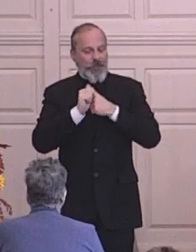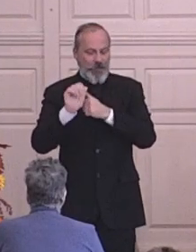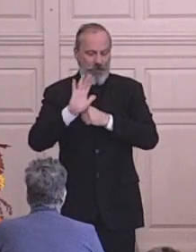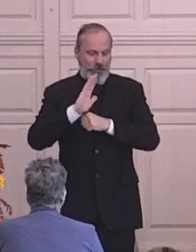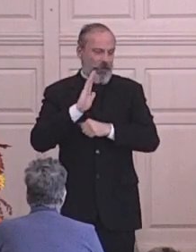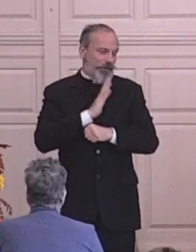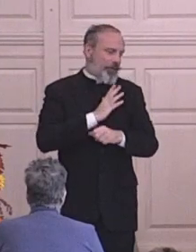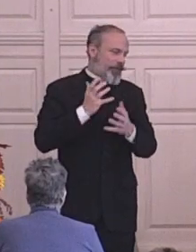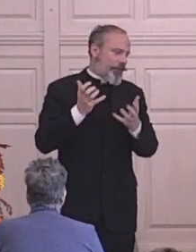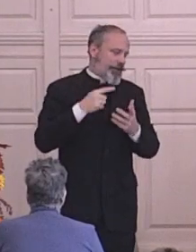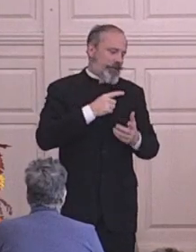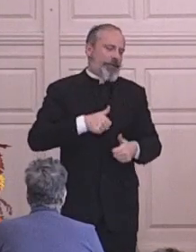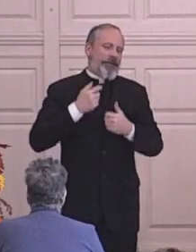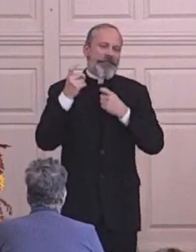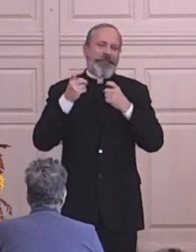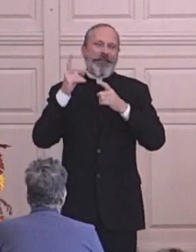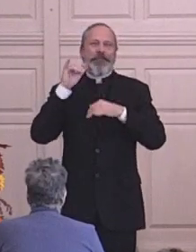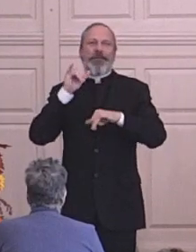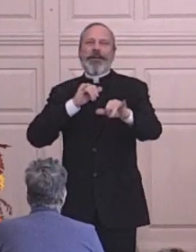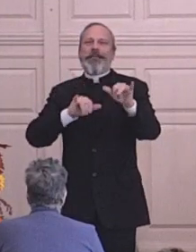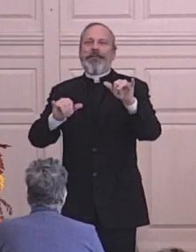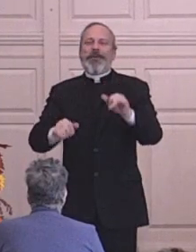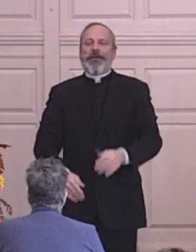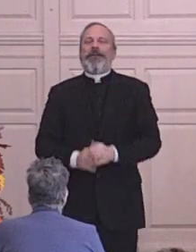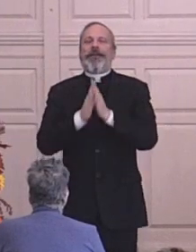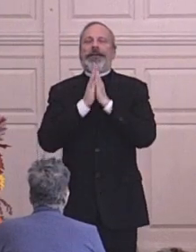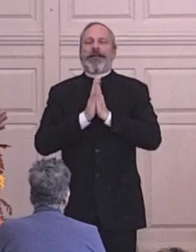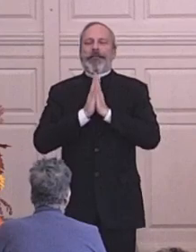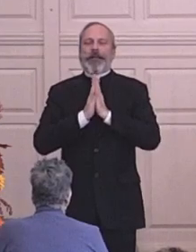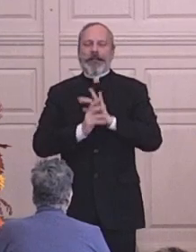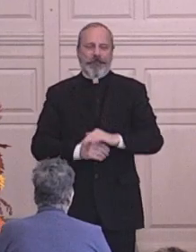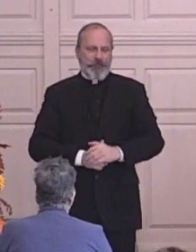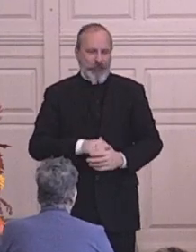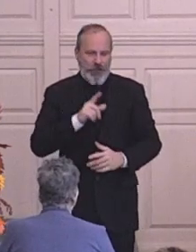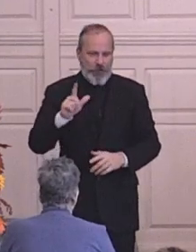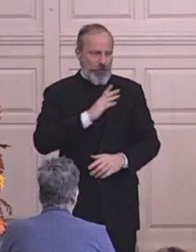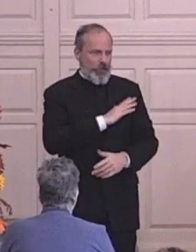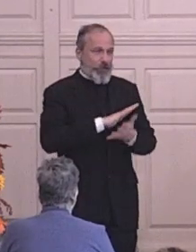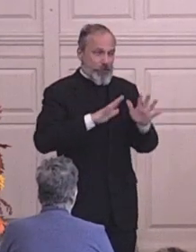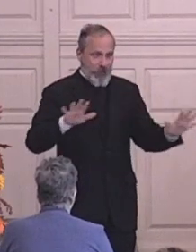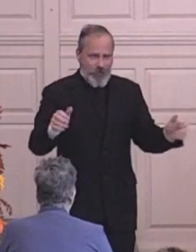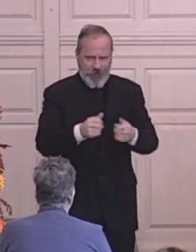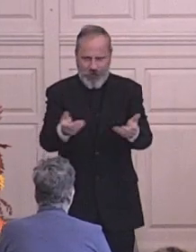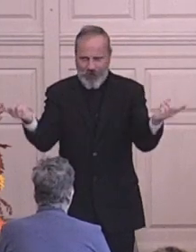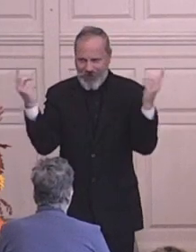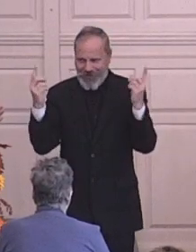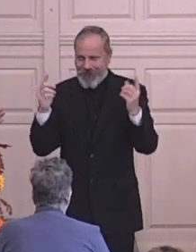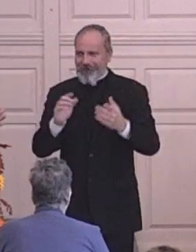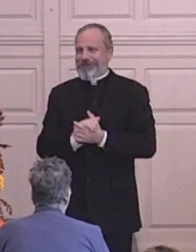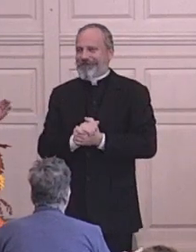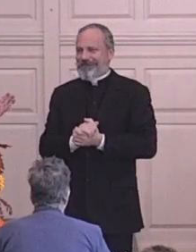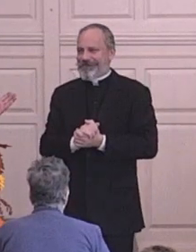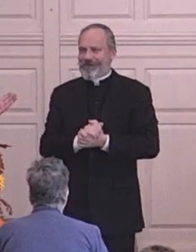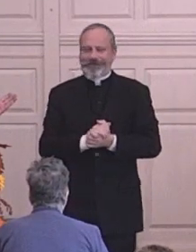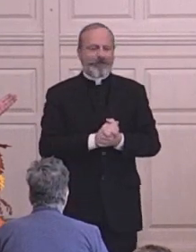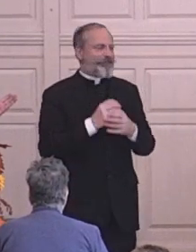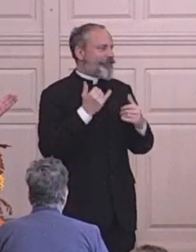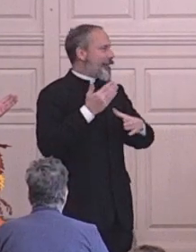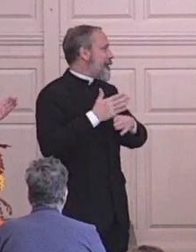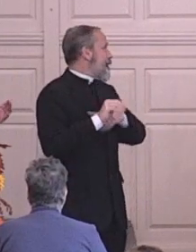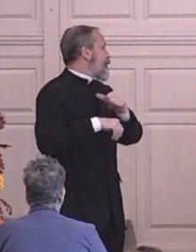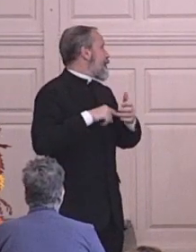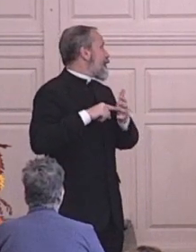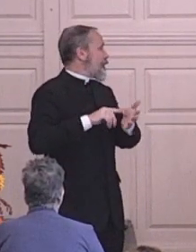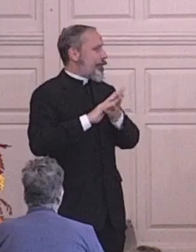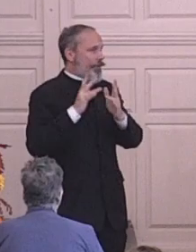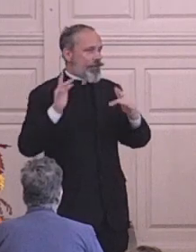will, who live and reign forever and ever. Amen. The peace of the Lord be with you always. And with your spirit.